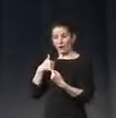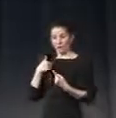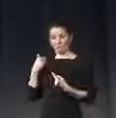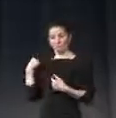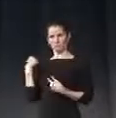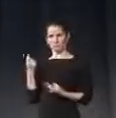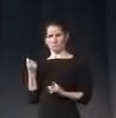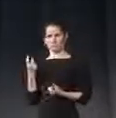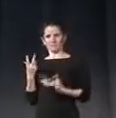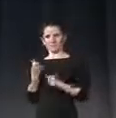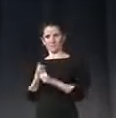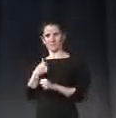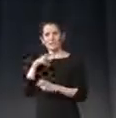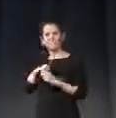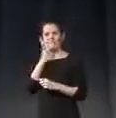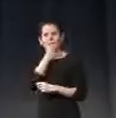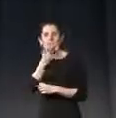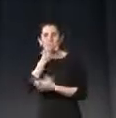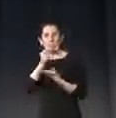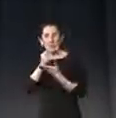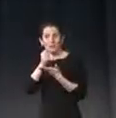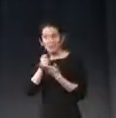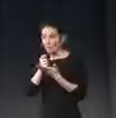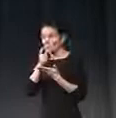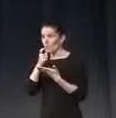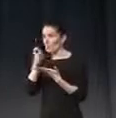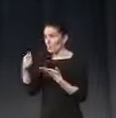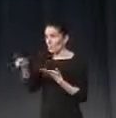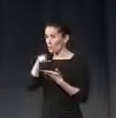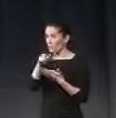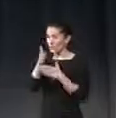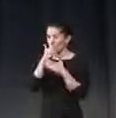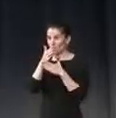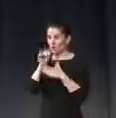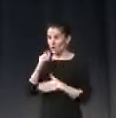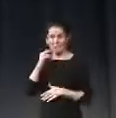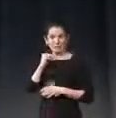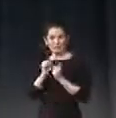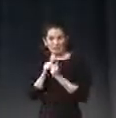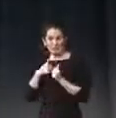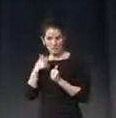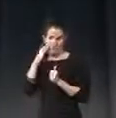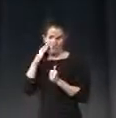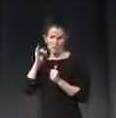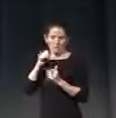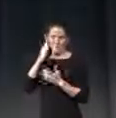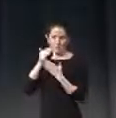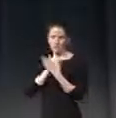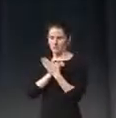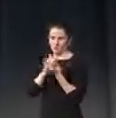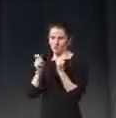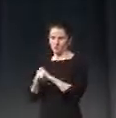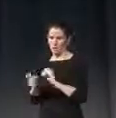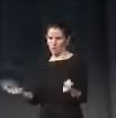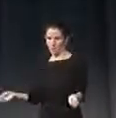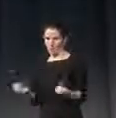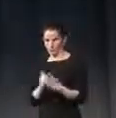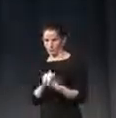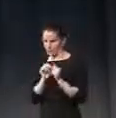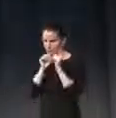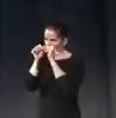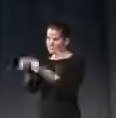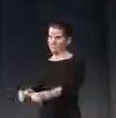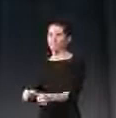therapy in grade school. Those of you who shared this misery with me know that some of these lessons haven't changed much. Pitch,